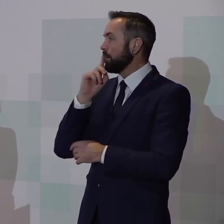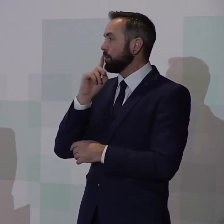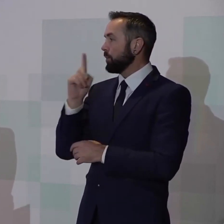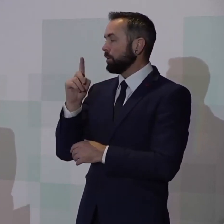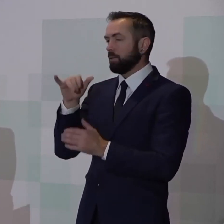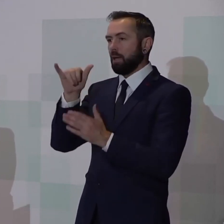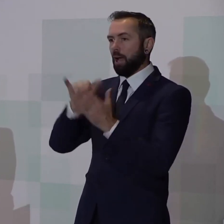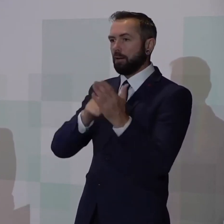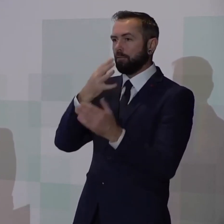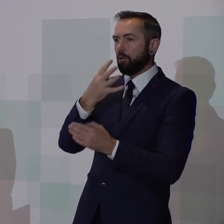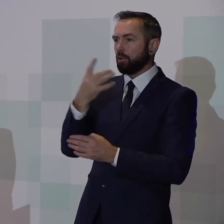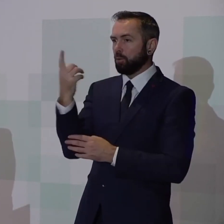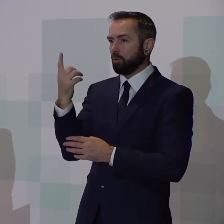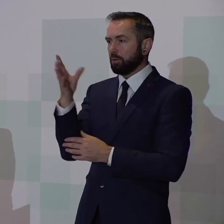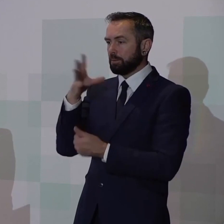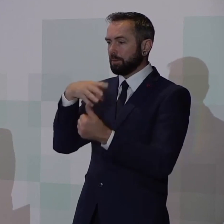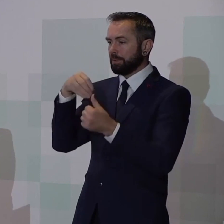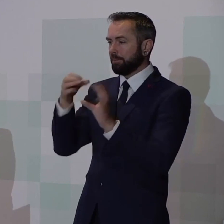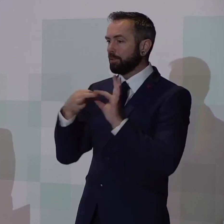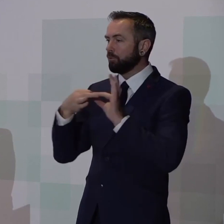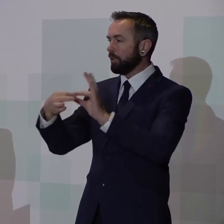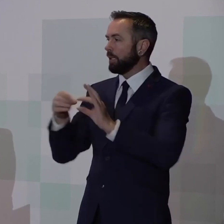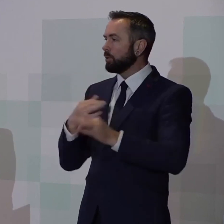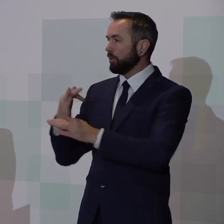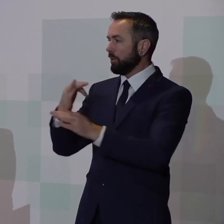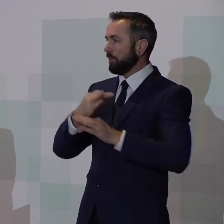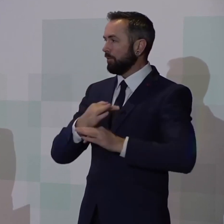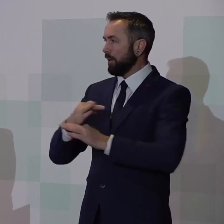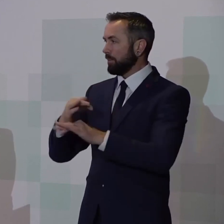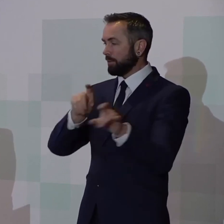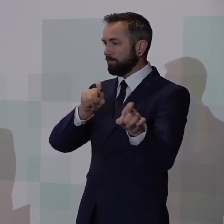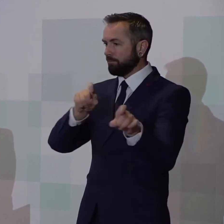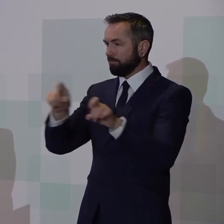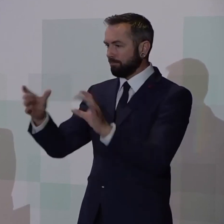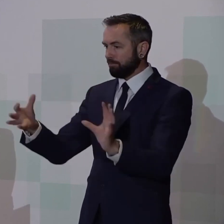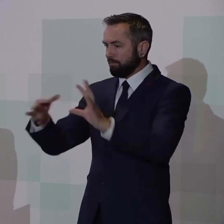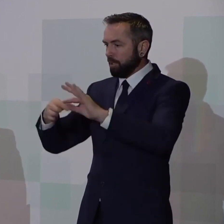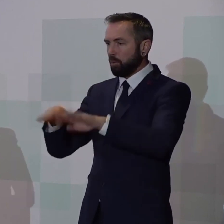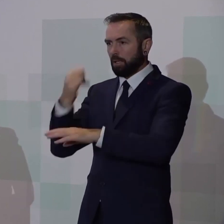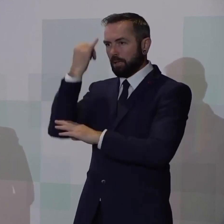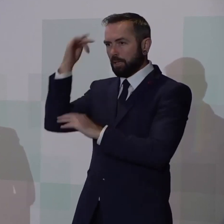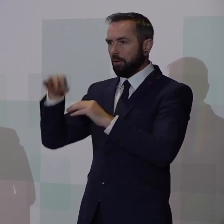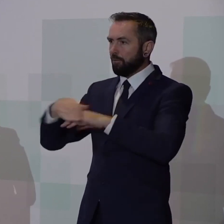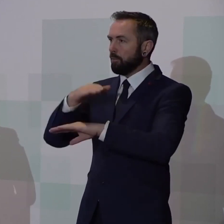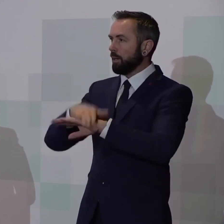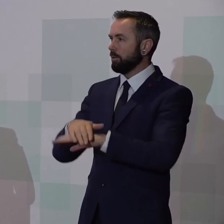Article 41, which specifically relates to the family, remains tied to this idea of